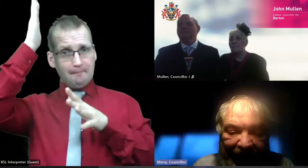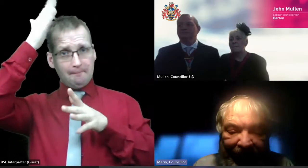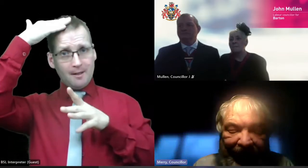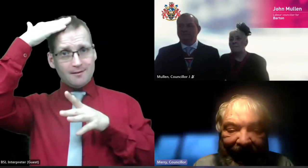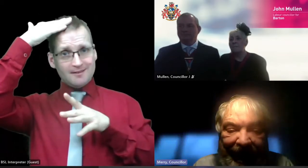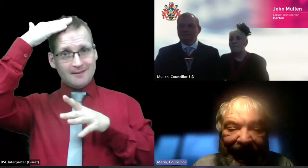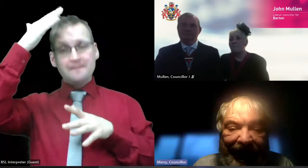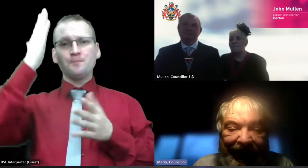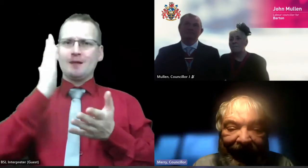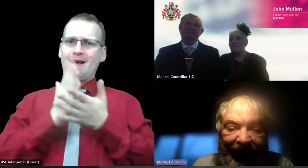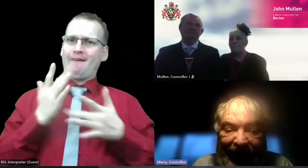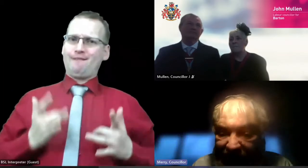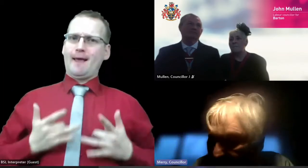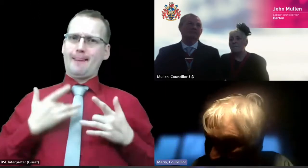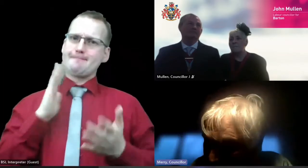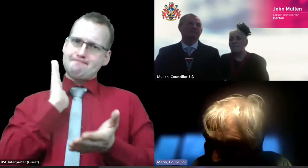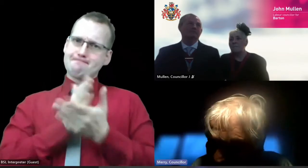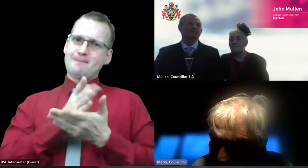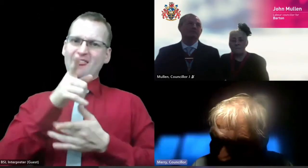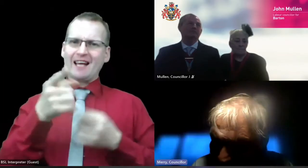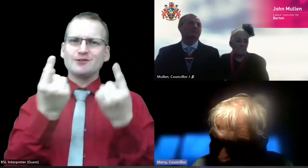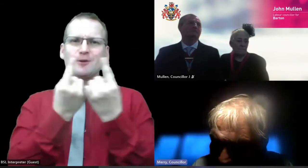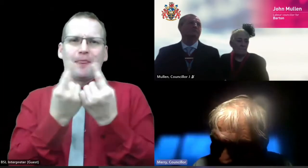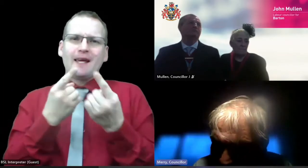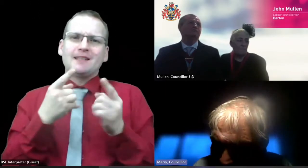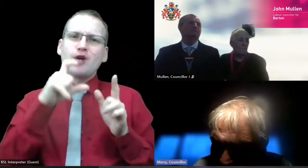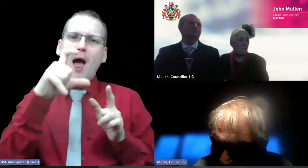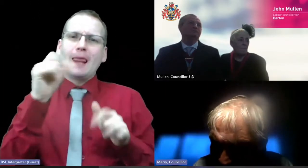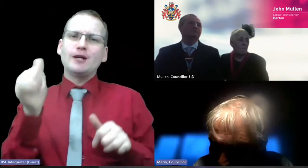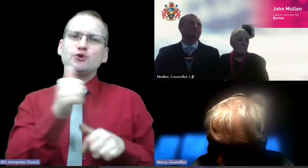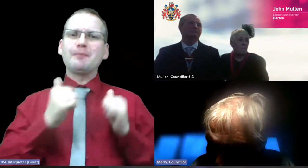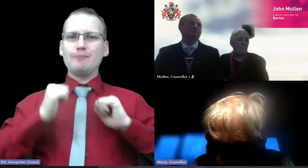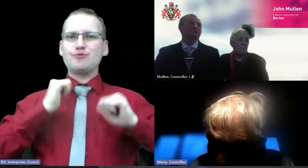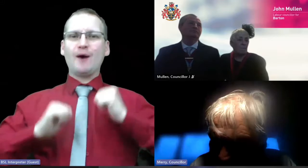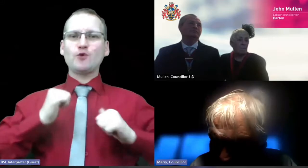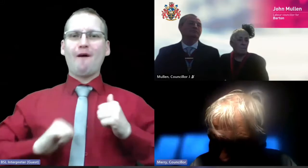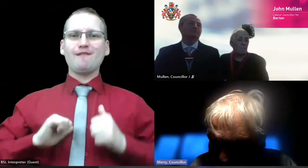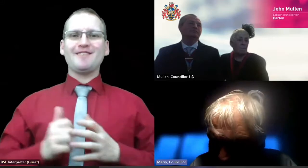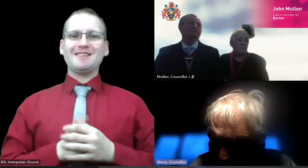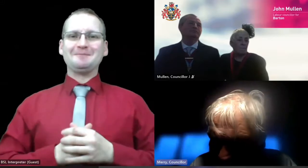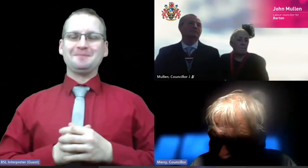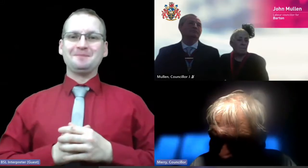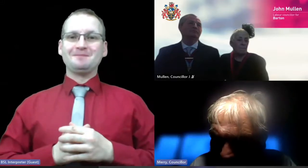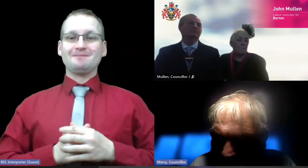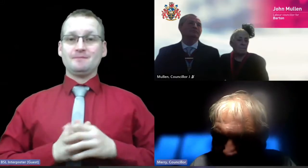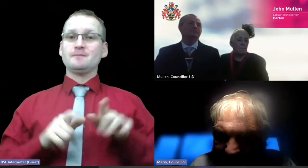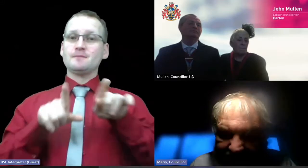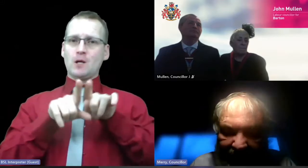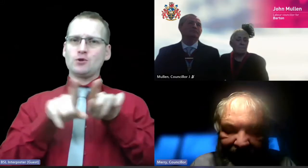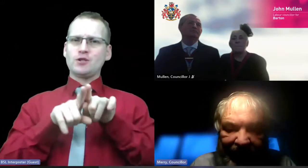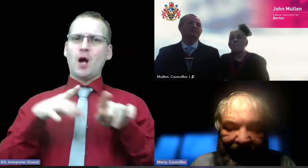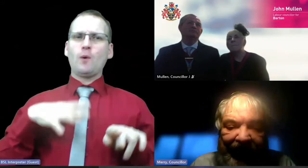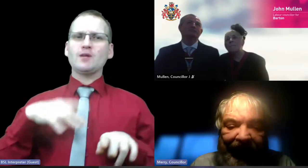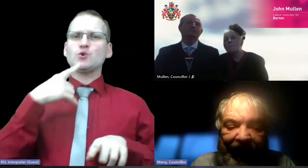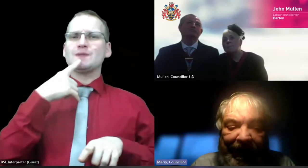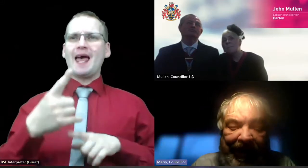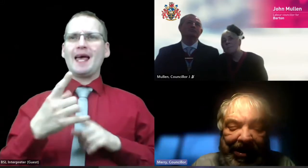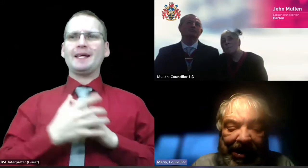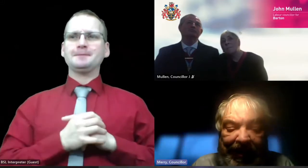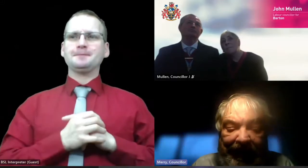And I think that's something that he should be proud of. Can I also say that I think